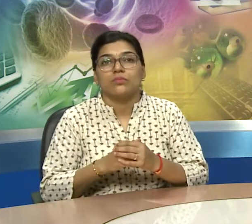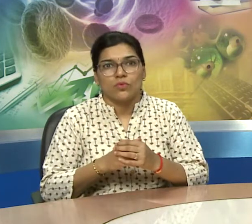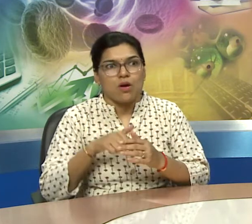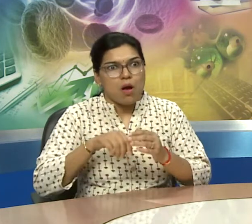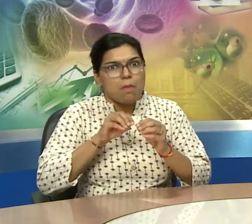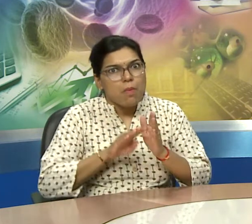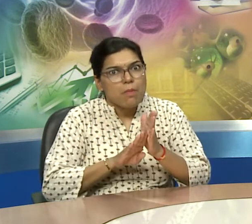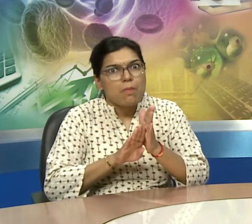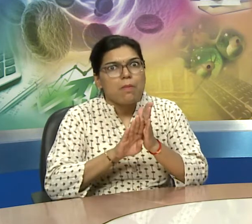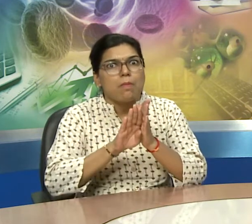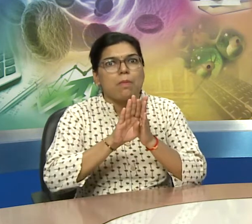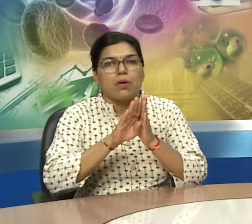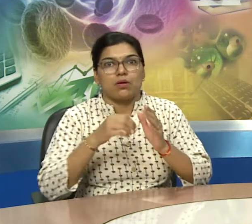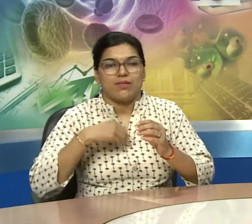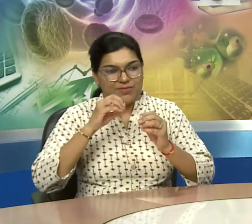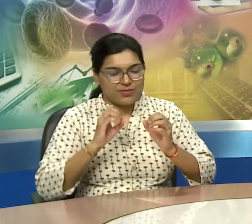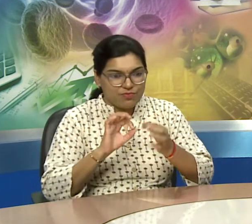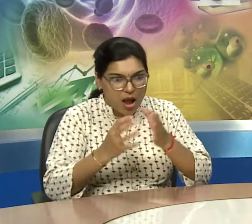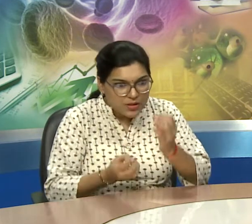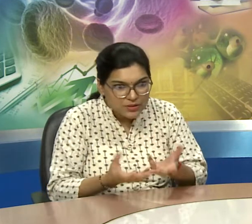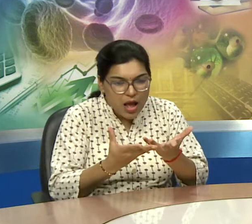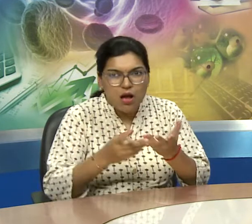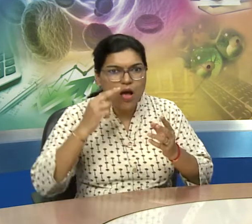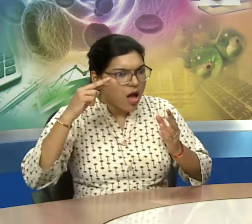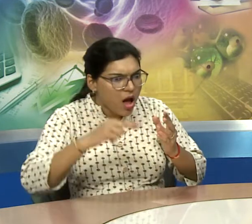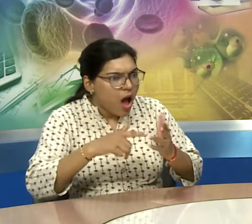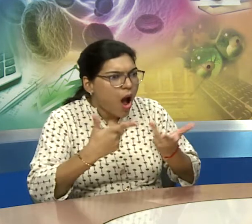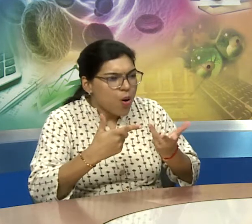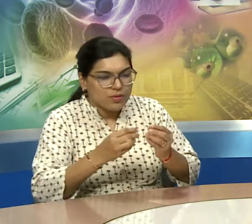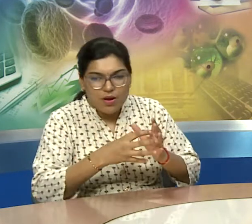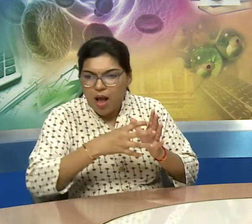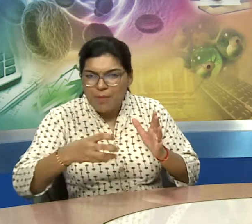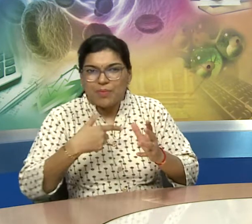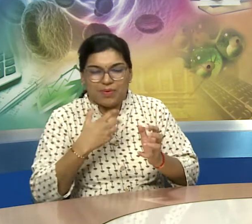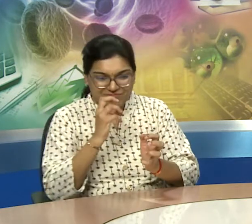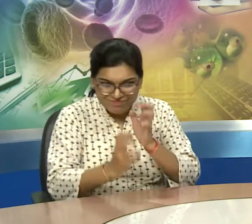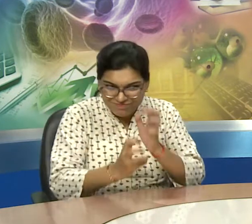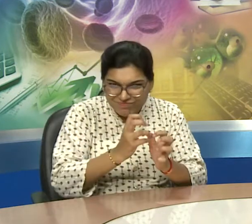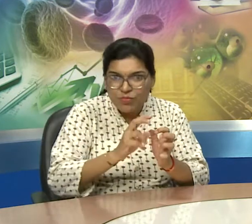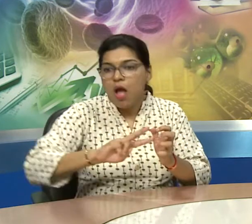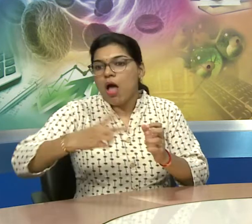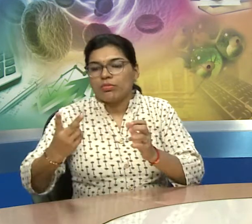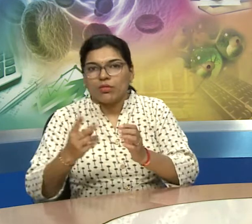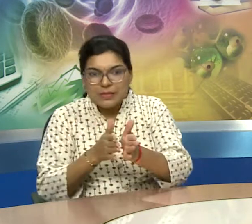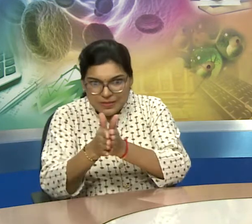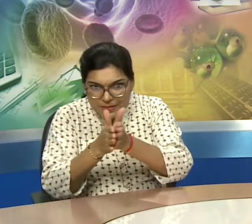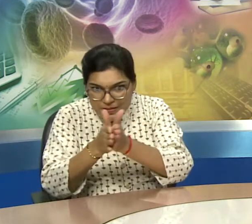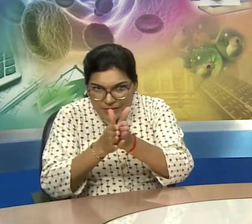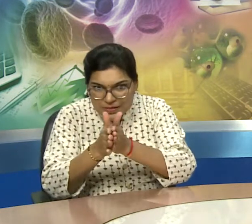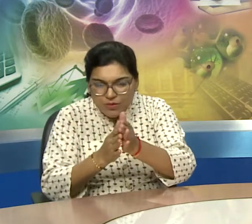And also, we can say that because of fire, there was a cultural evolution of